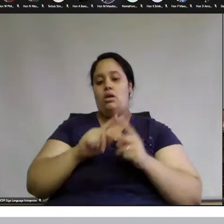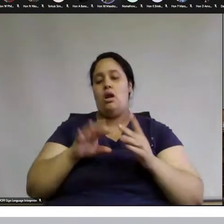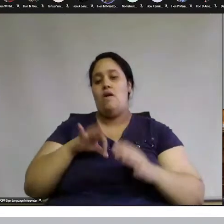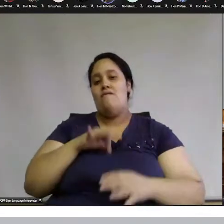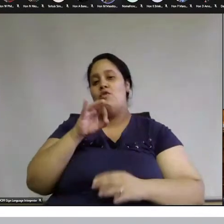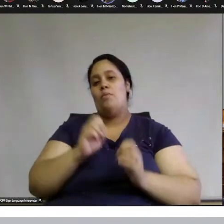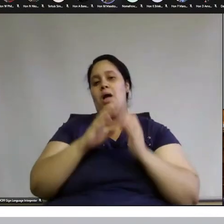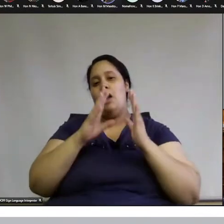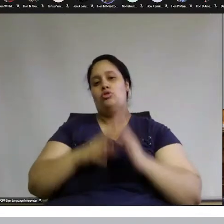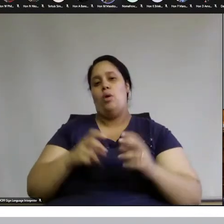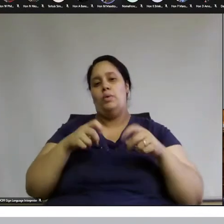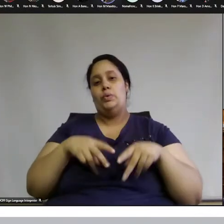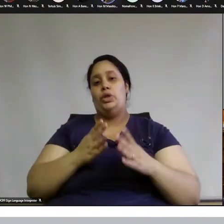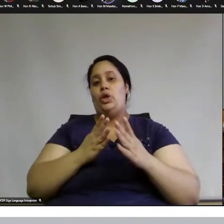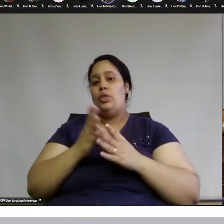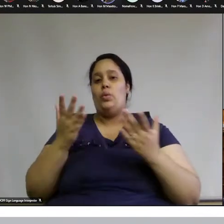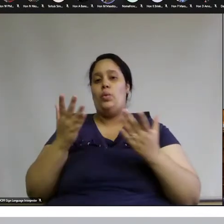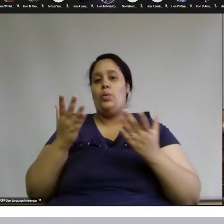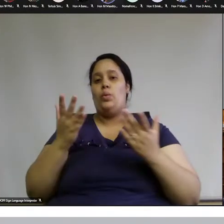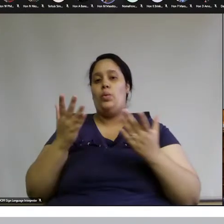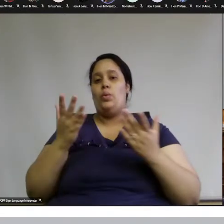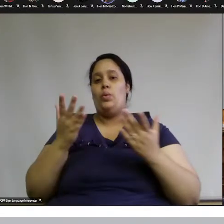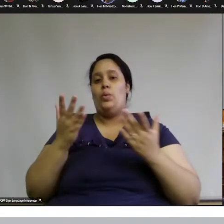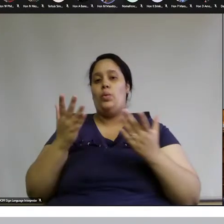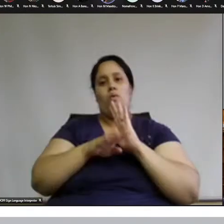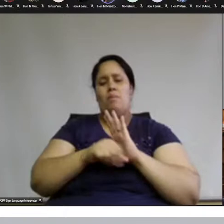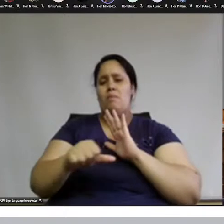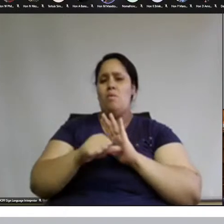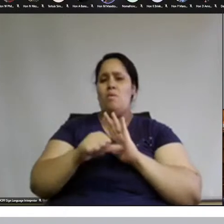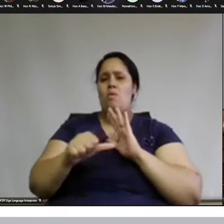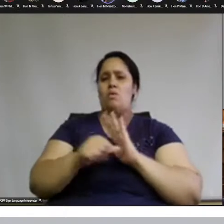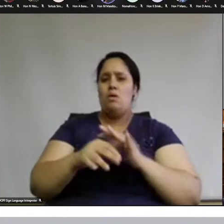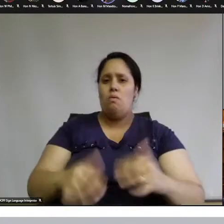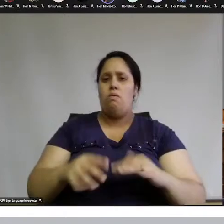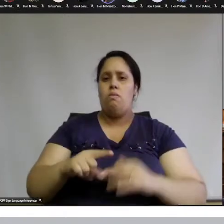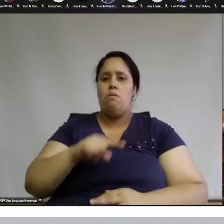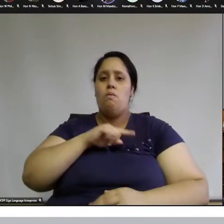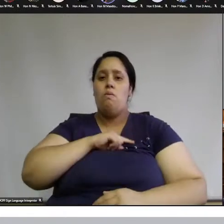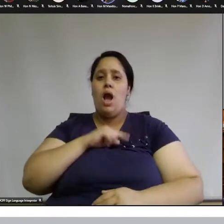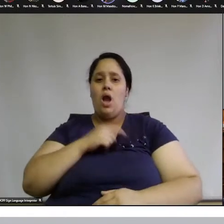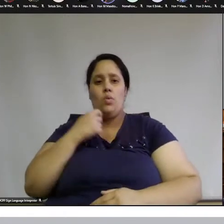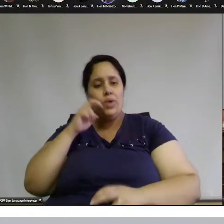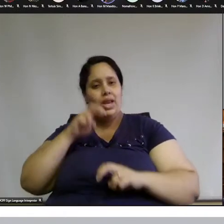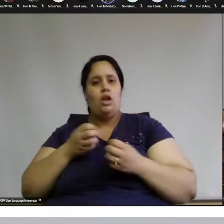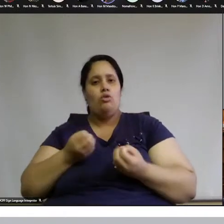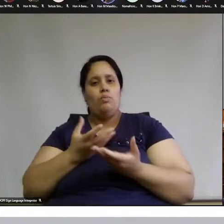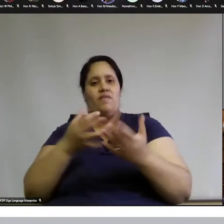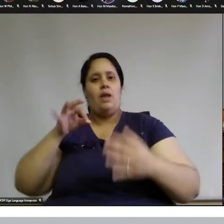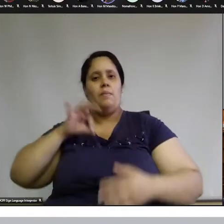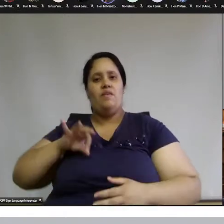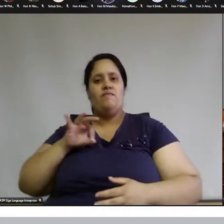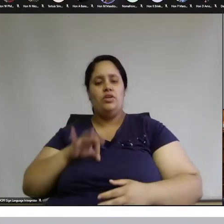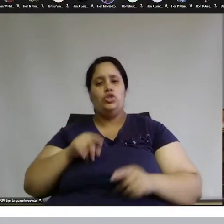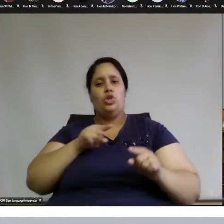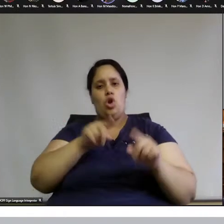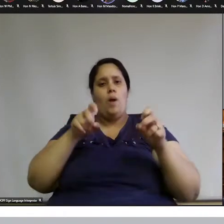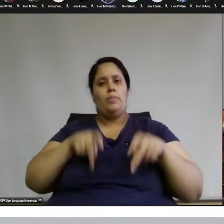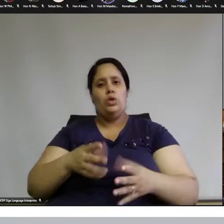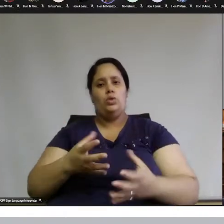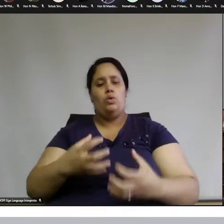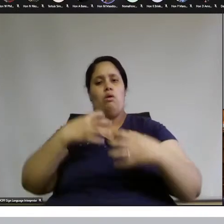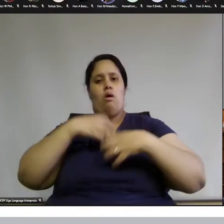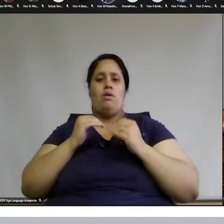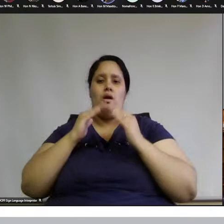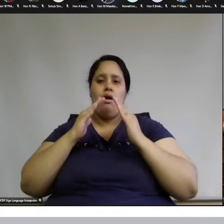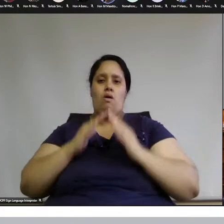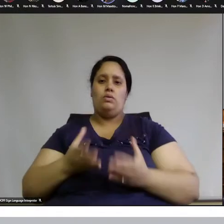housing opportunities through the FLEAS program is so important if we are to give beneficiaries every chance of owning their own